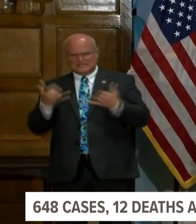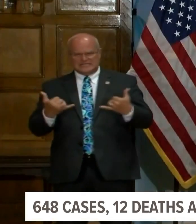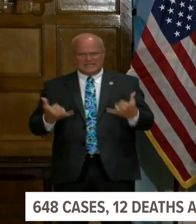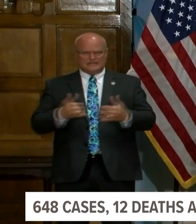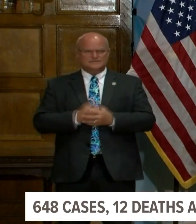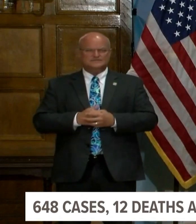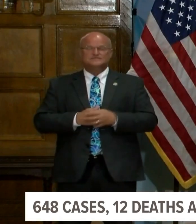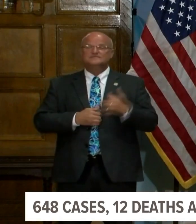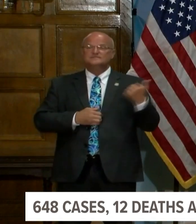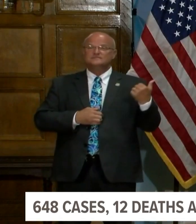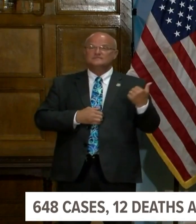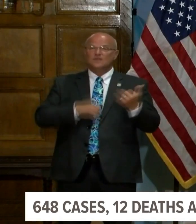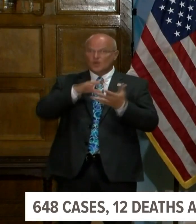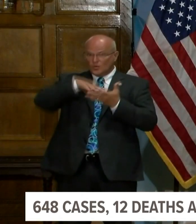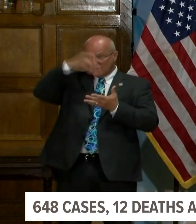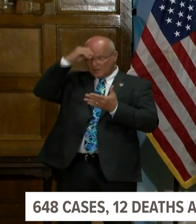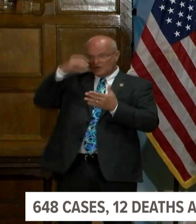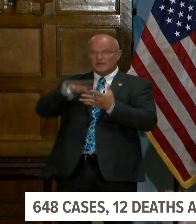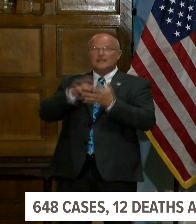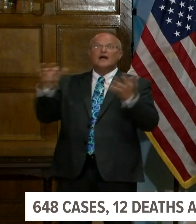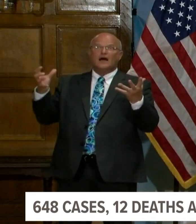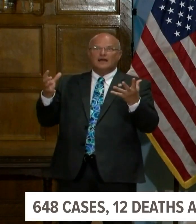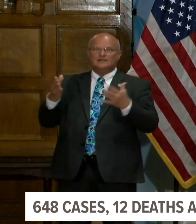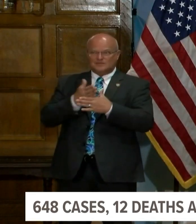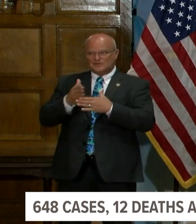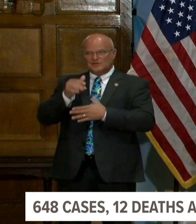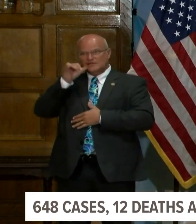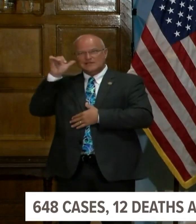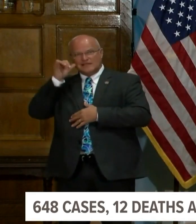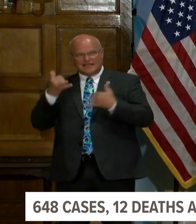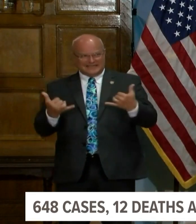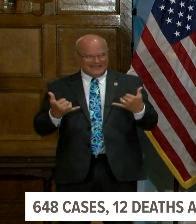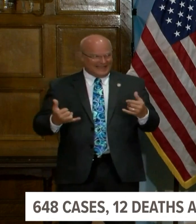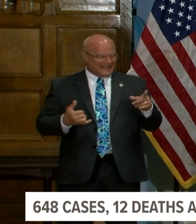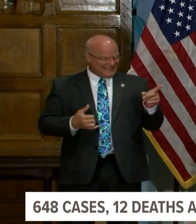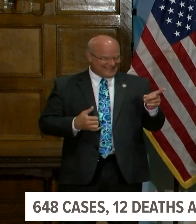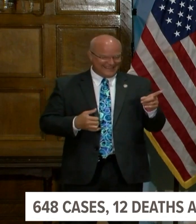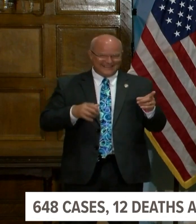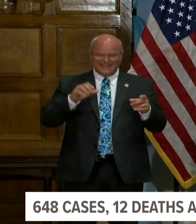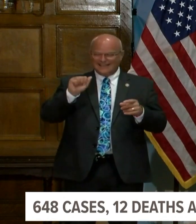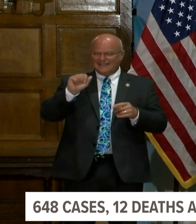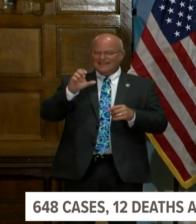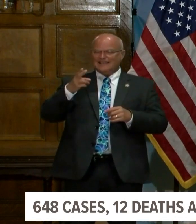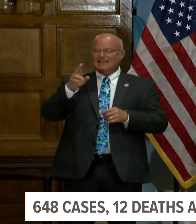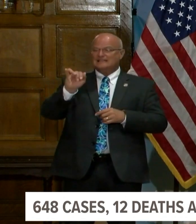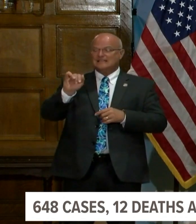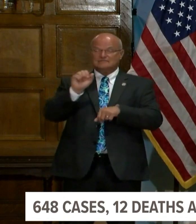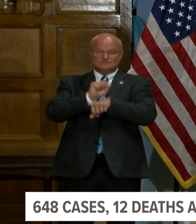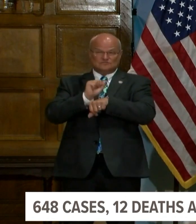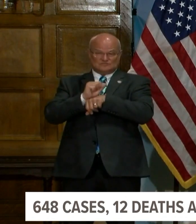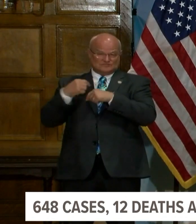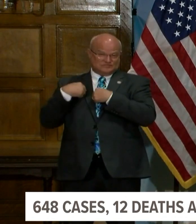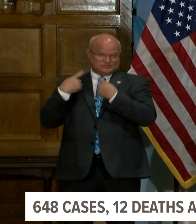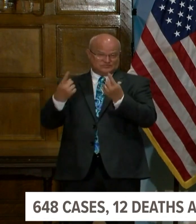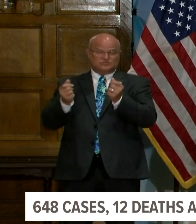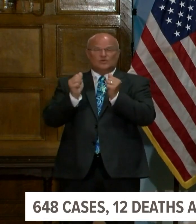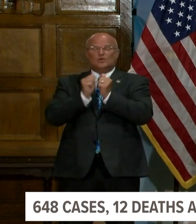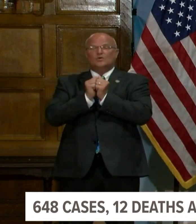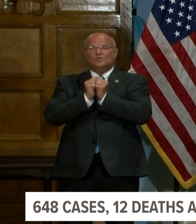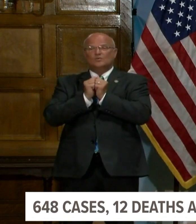today? Well, we learned a lot more between yesterday and today. ACI has been working on this